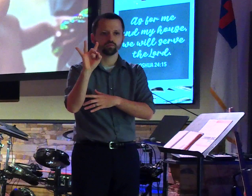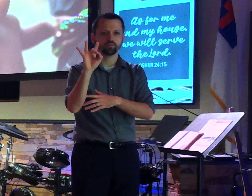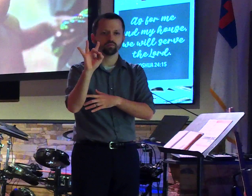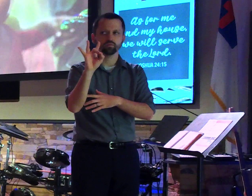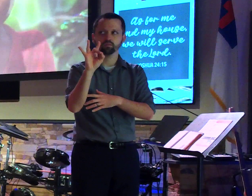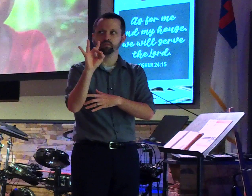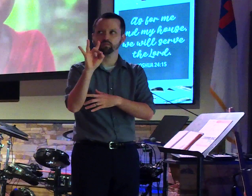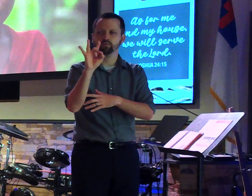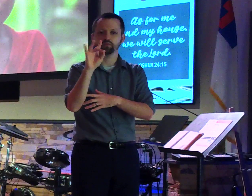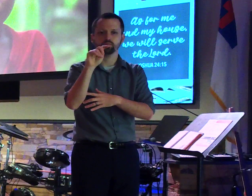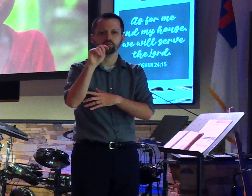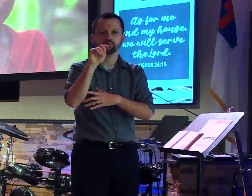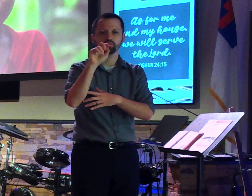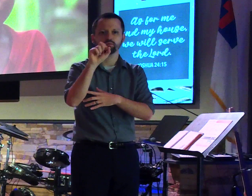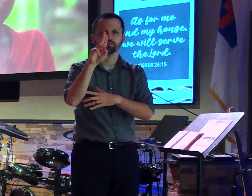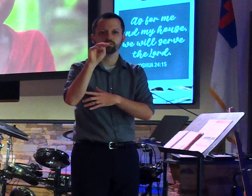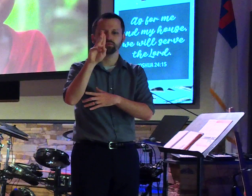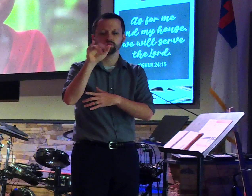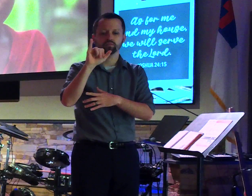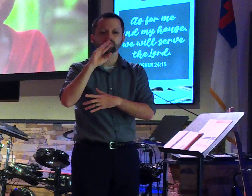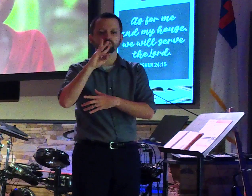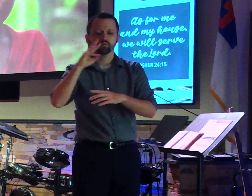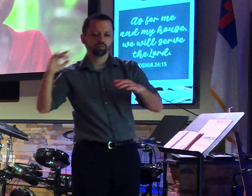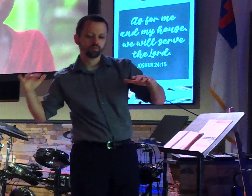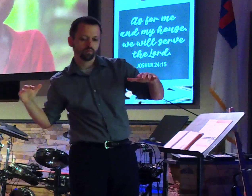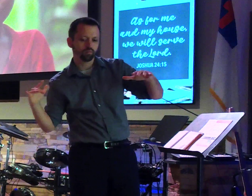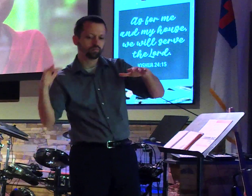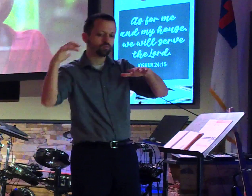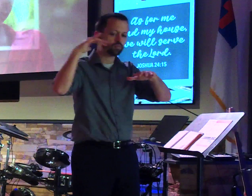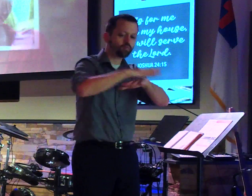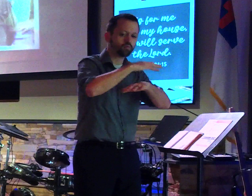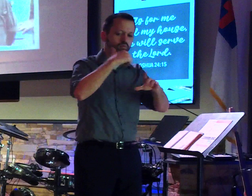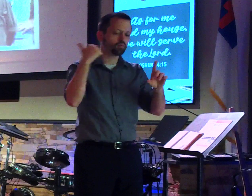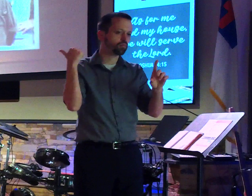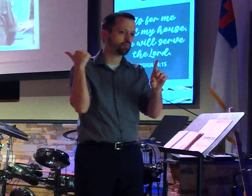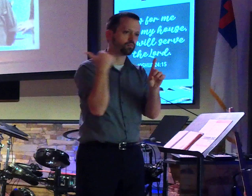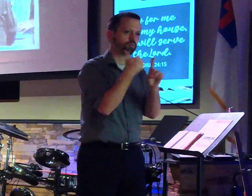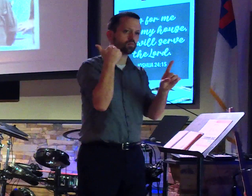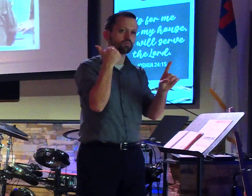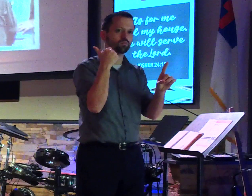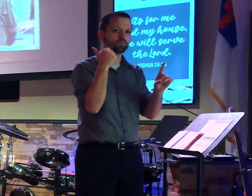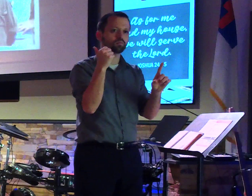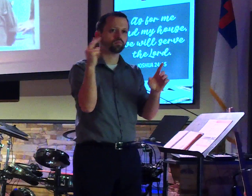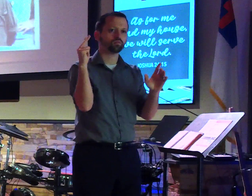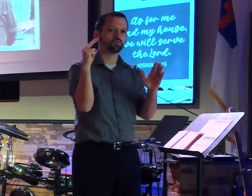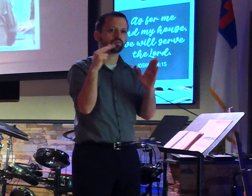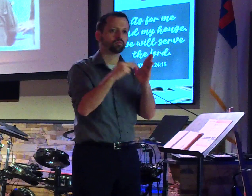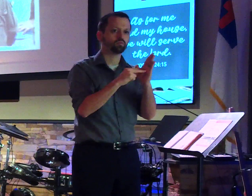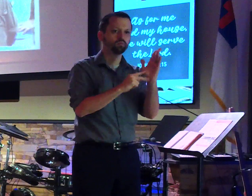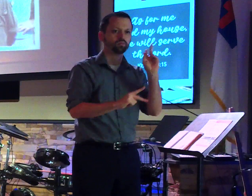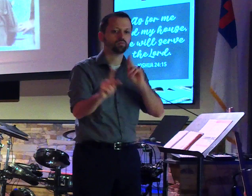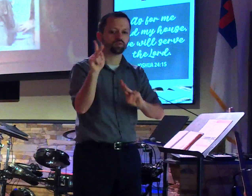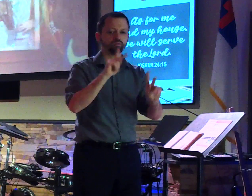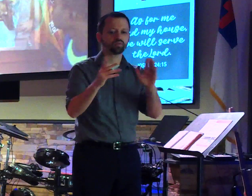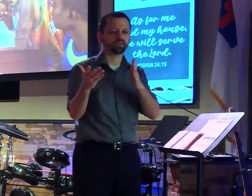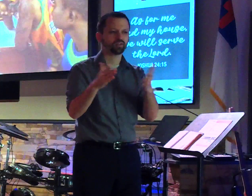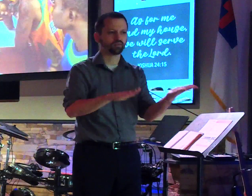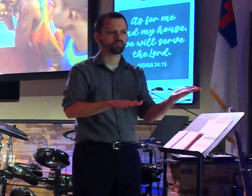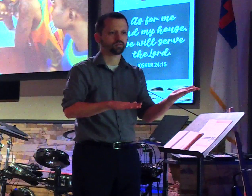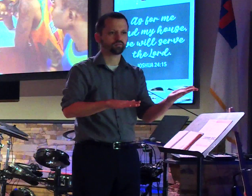1998. A tsunami hit Papua New Guinea, and 2,000 people were killed.